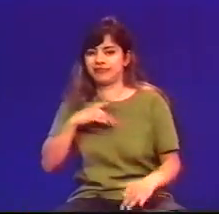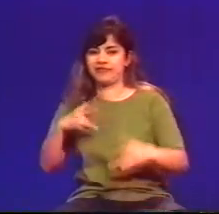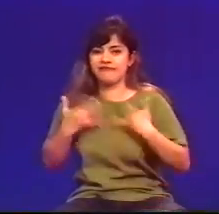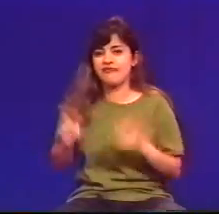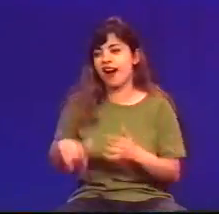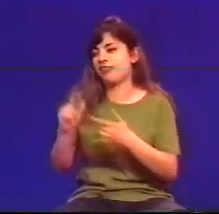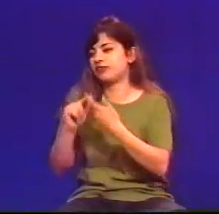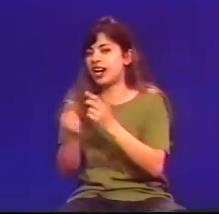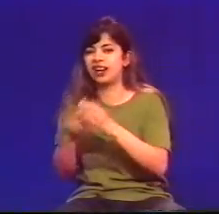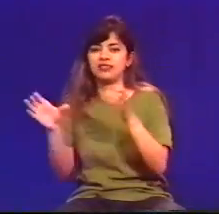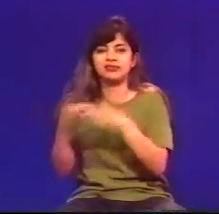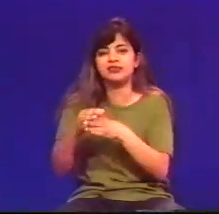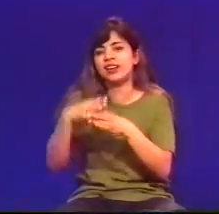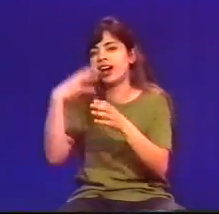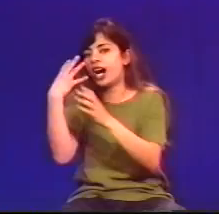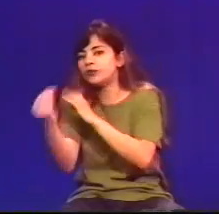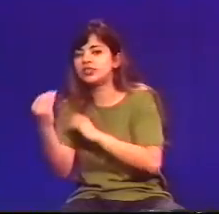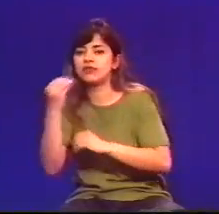direct the communication access was.